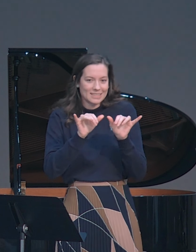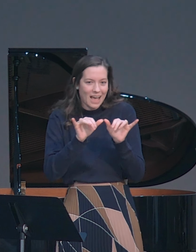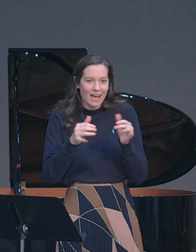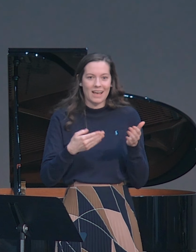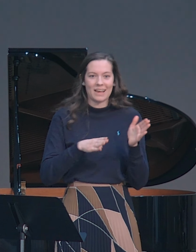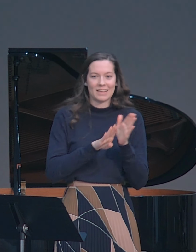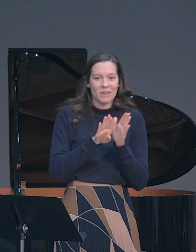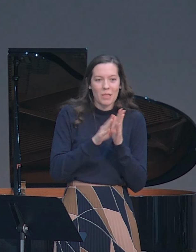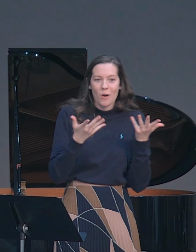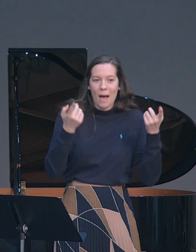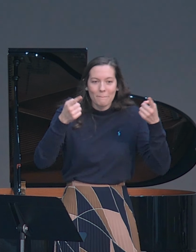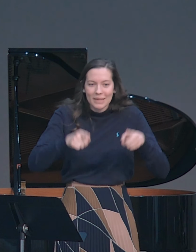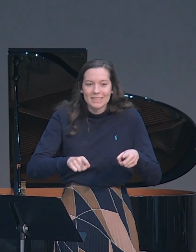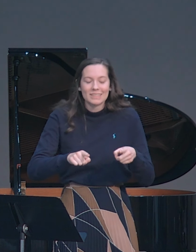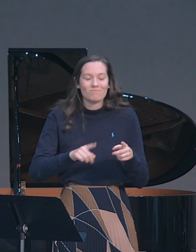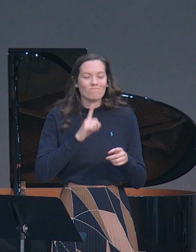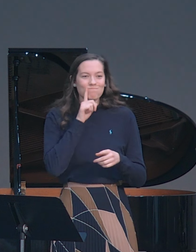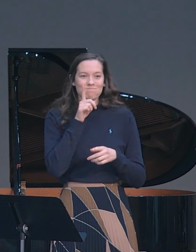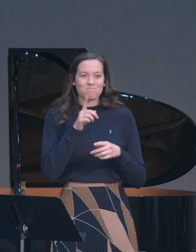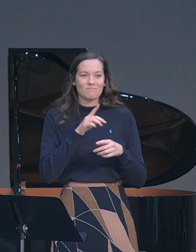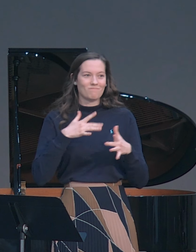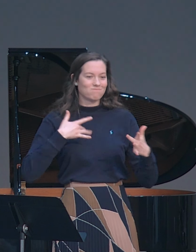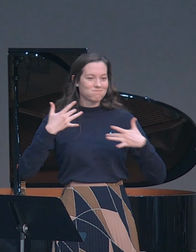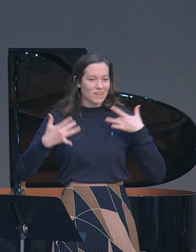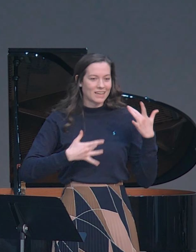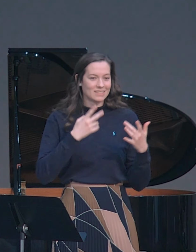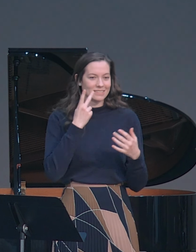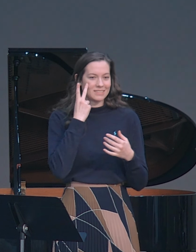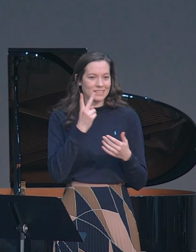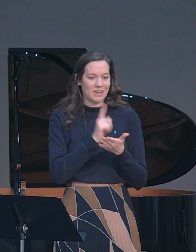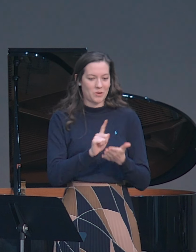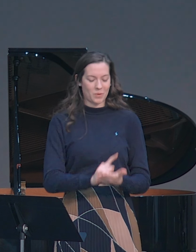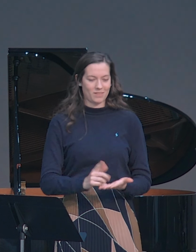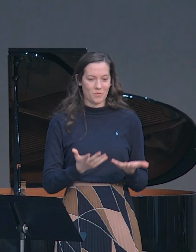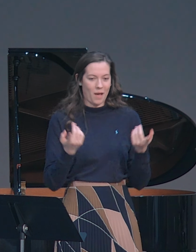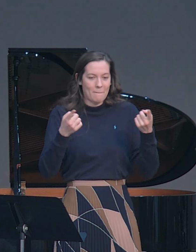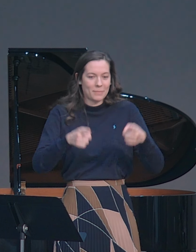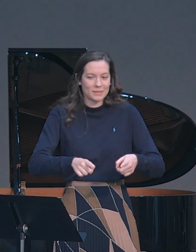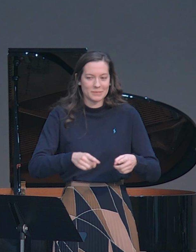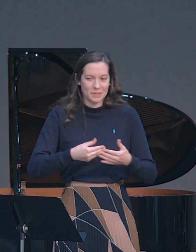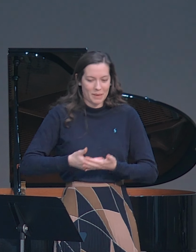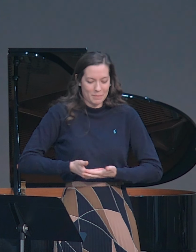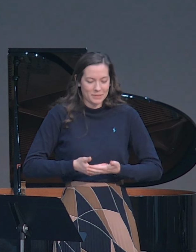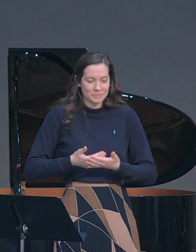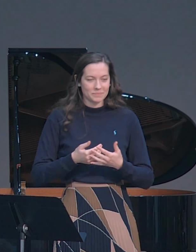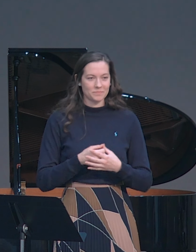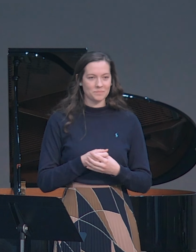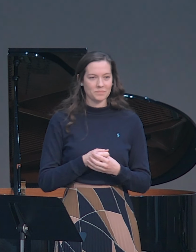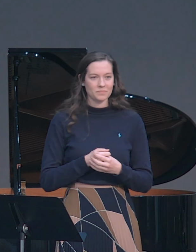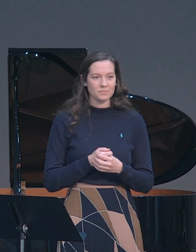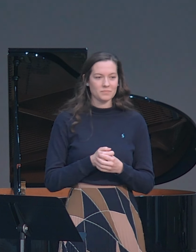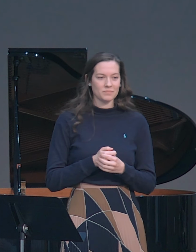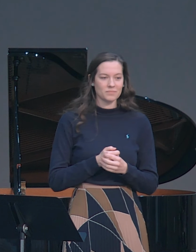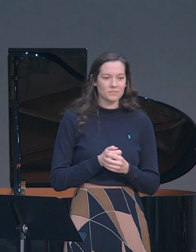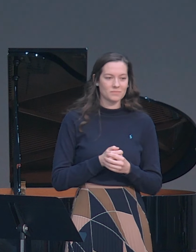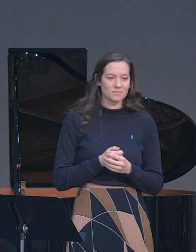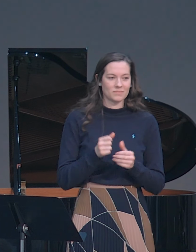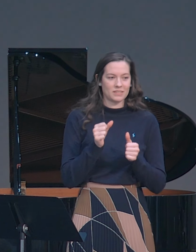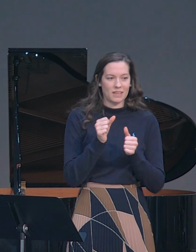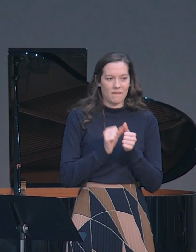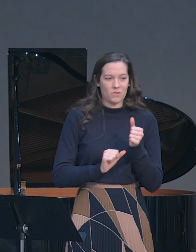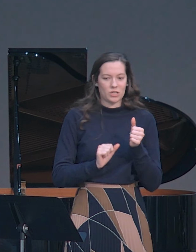was, and it was so exciting to see the development of each child that God brought to us. And each child transformed